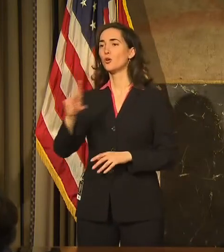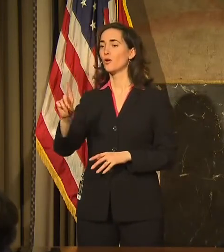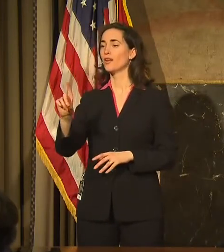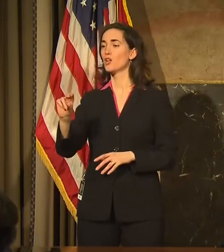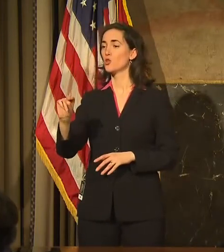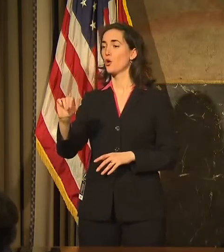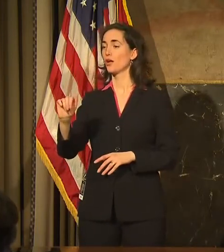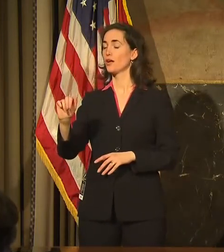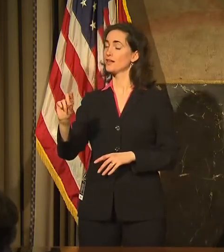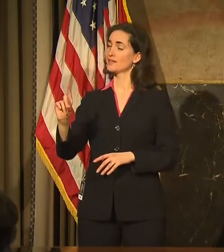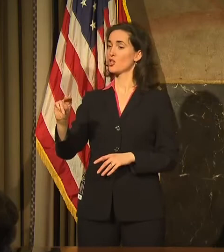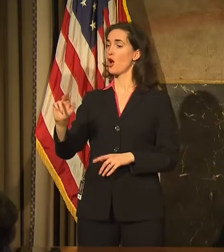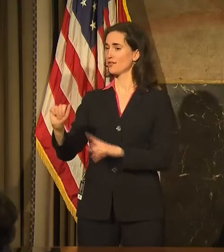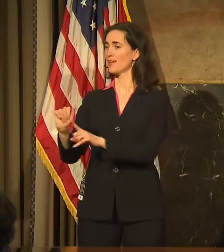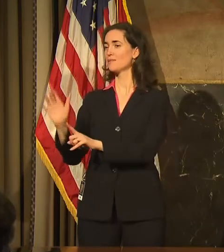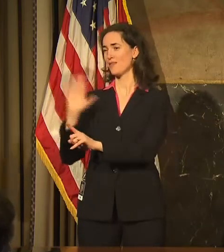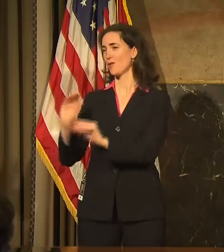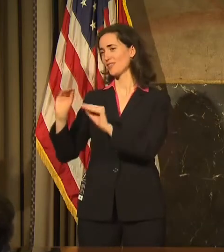teacher, and